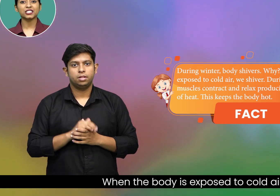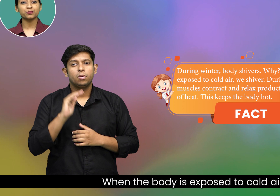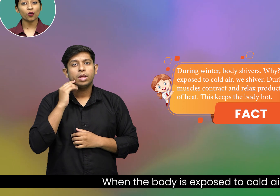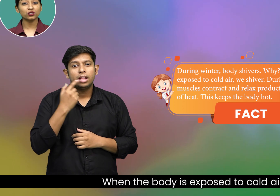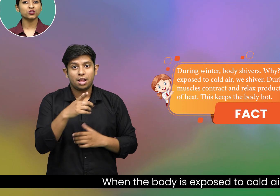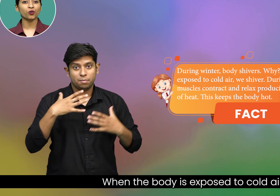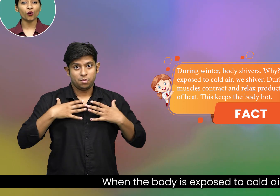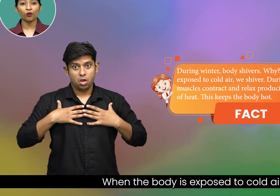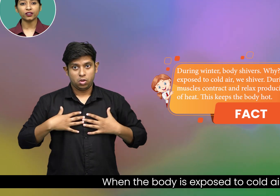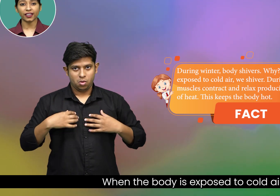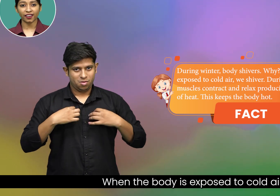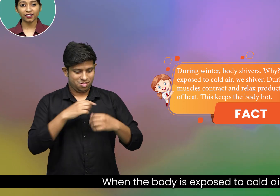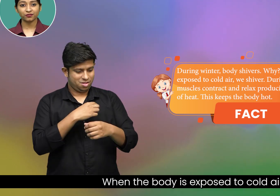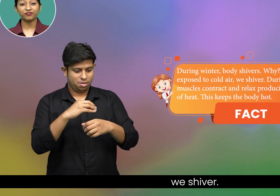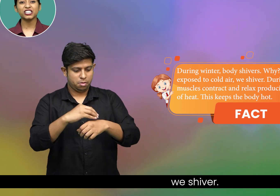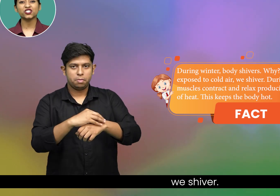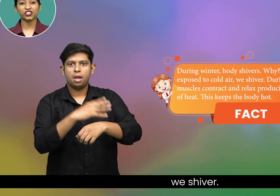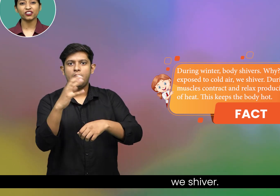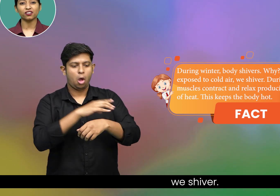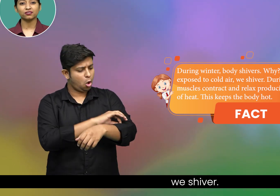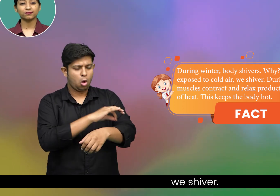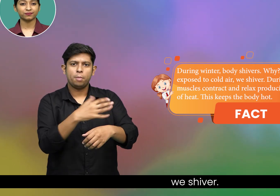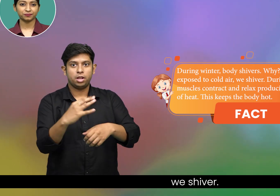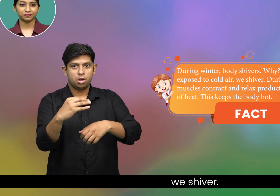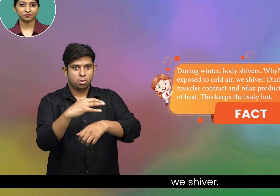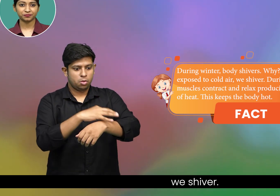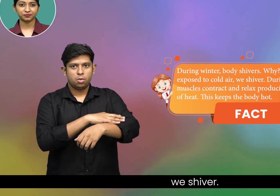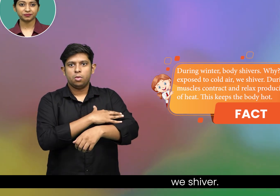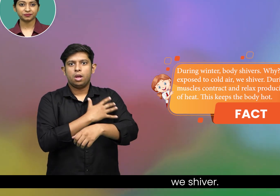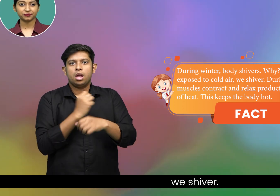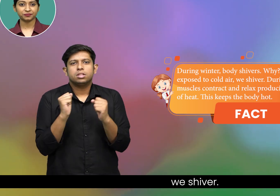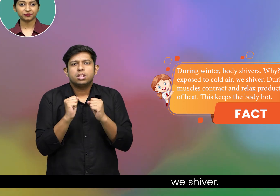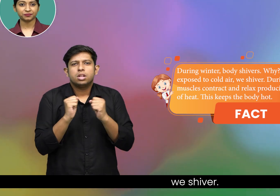is exposed to cold air, we shiver.